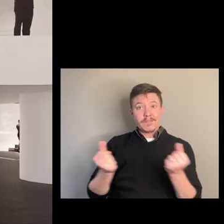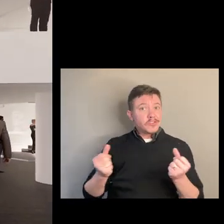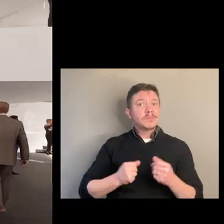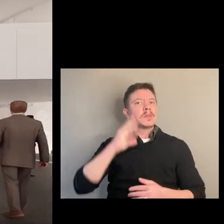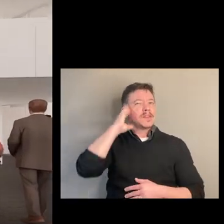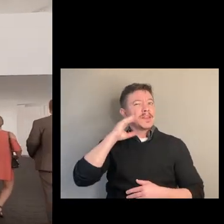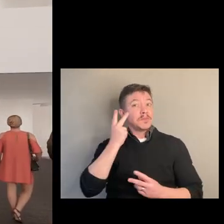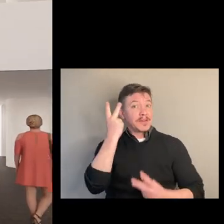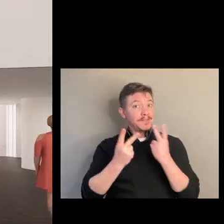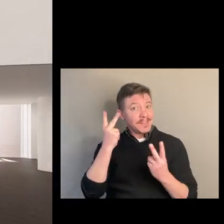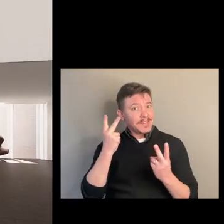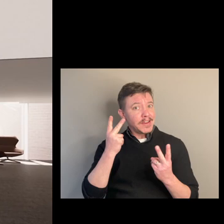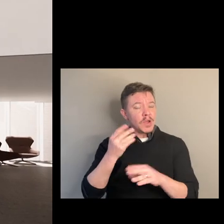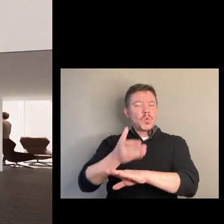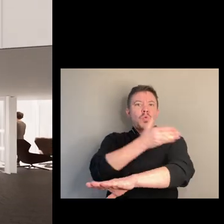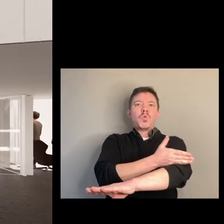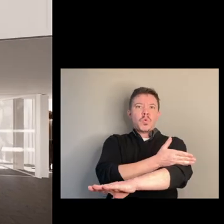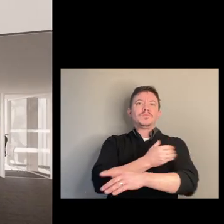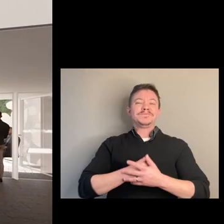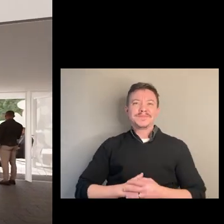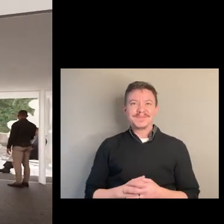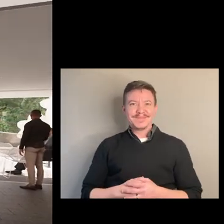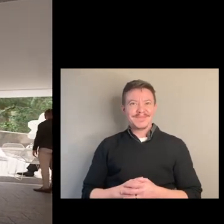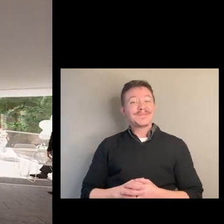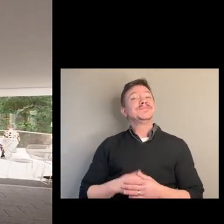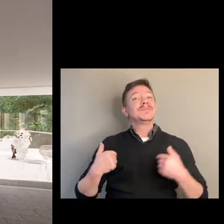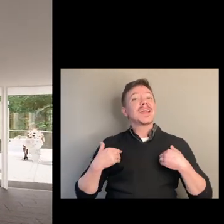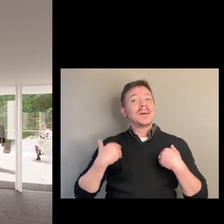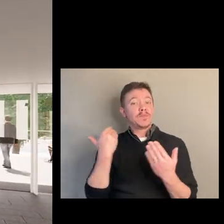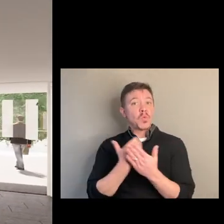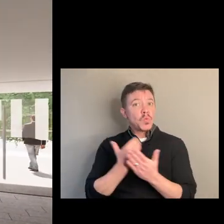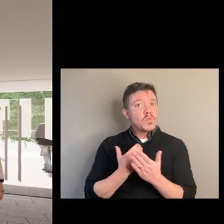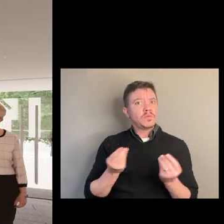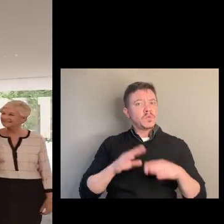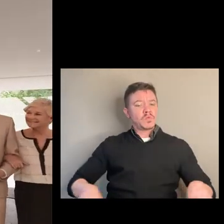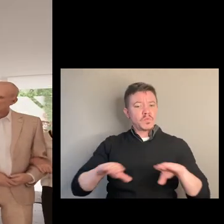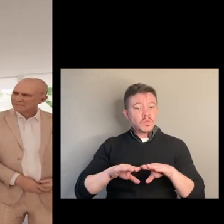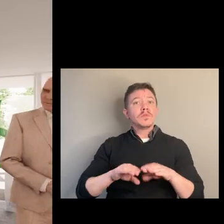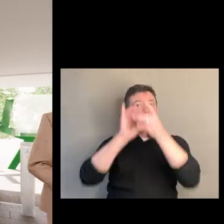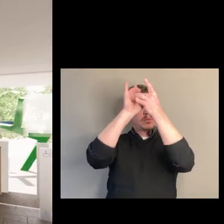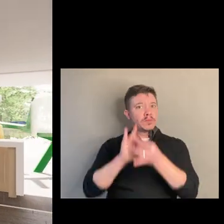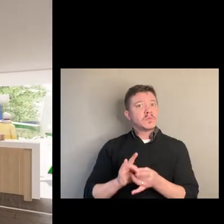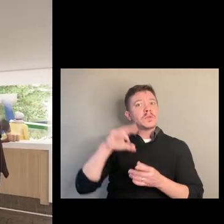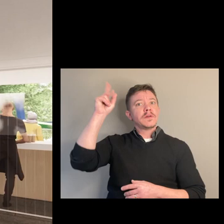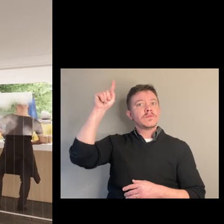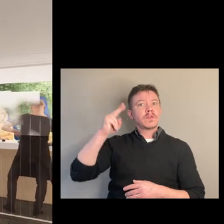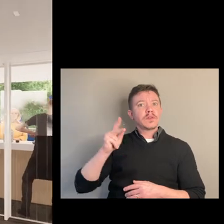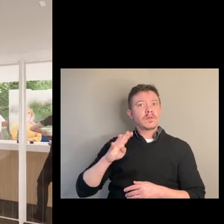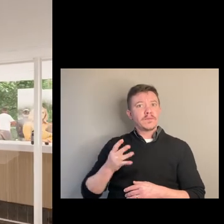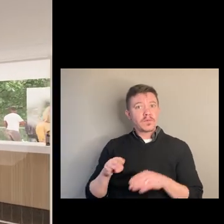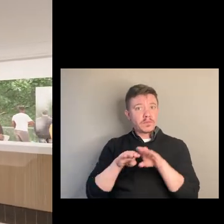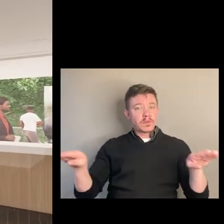the experience of visiting our museum will be drastically improved. There will be new above-ground connections across all